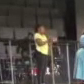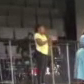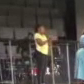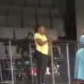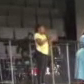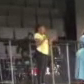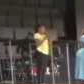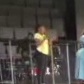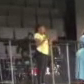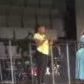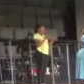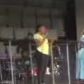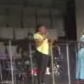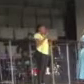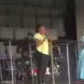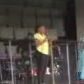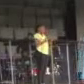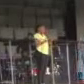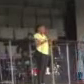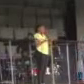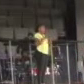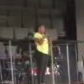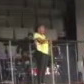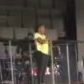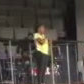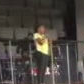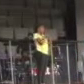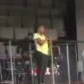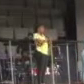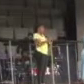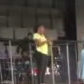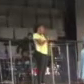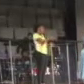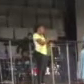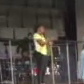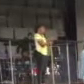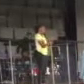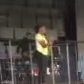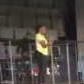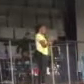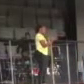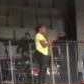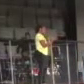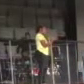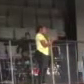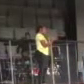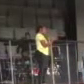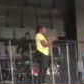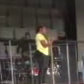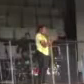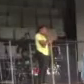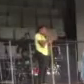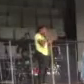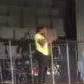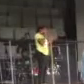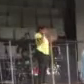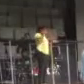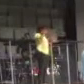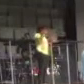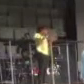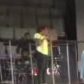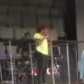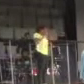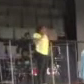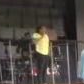spirits in your life because they're eating away at your spirit and they're too loud in your ear. Maybe it's the